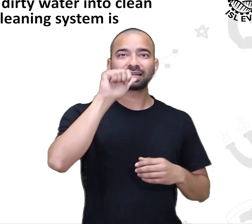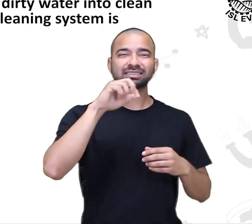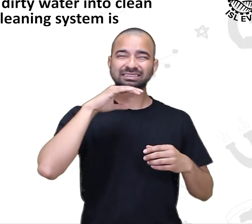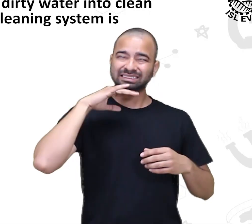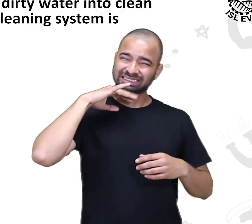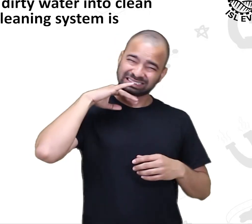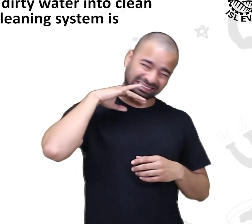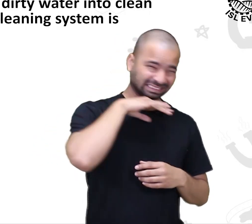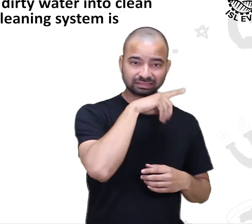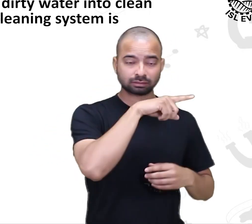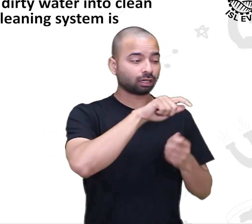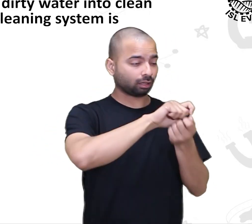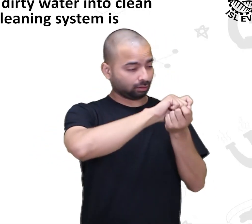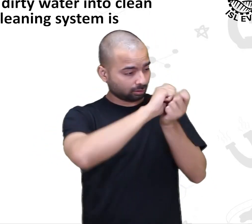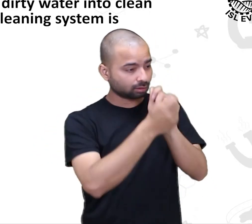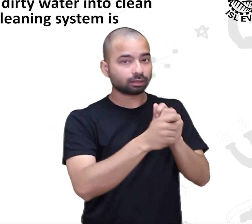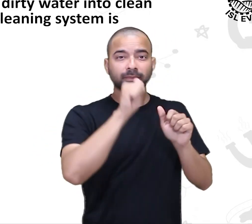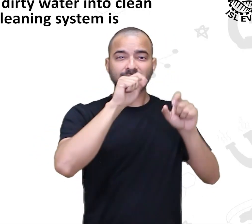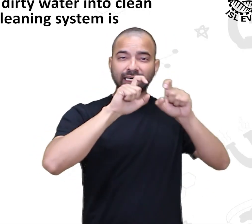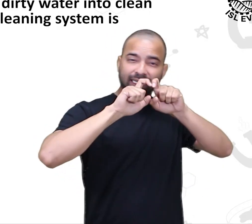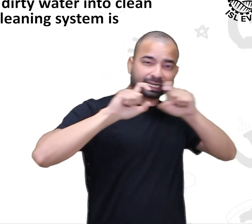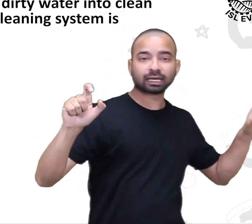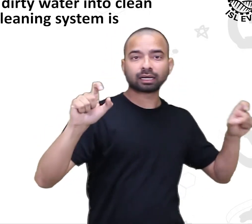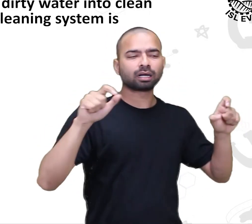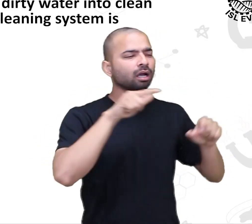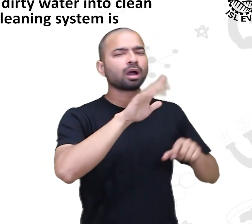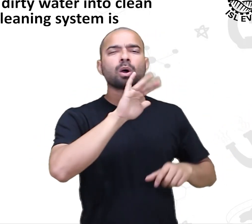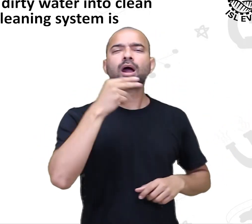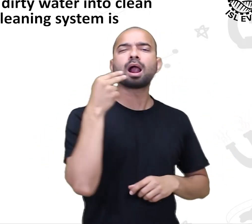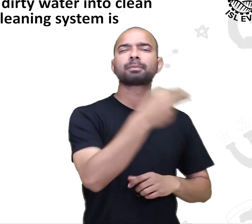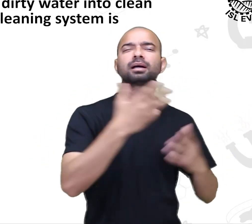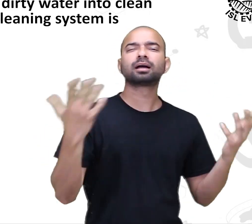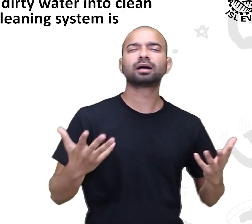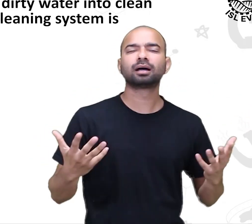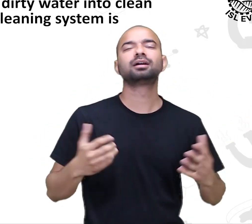water using the drain cleaning system is called